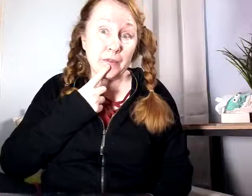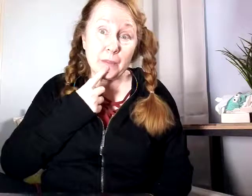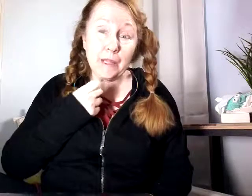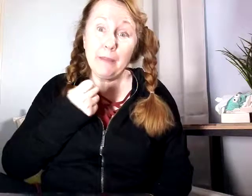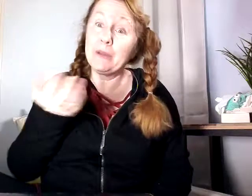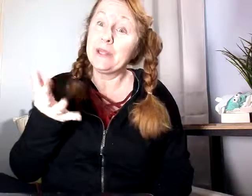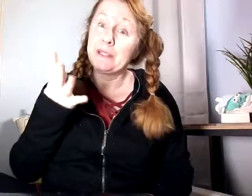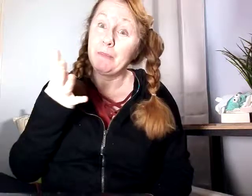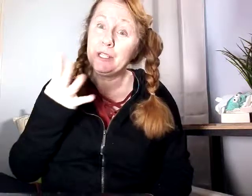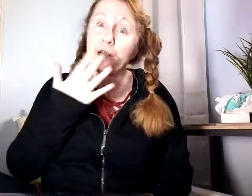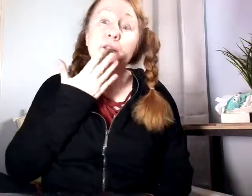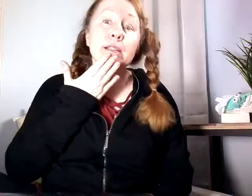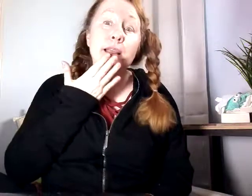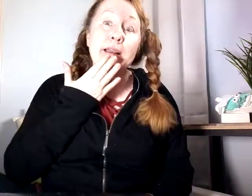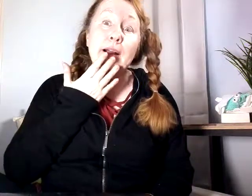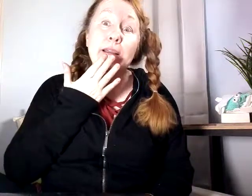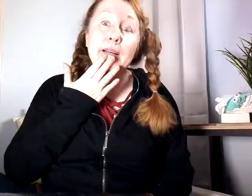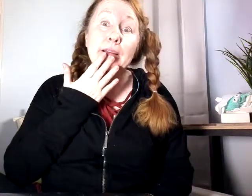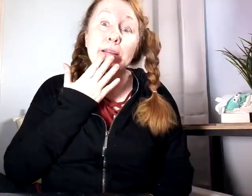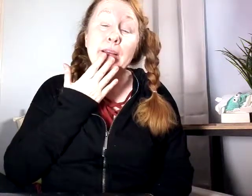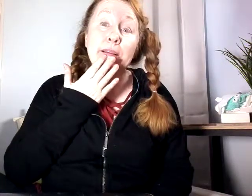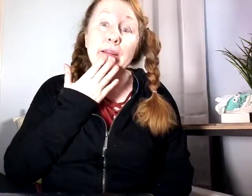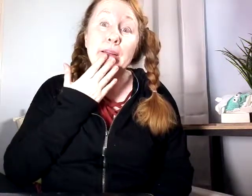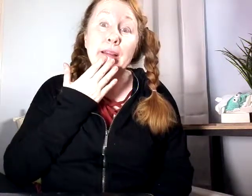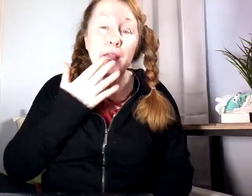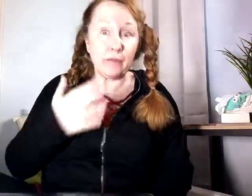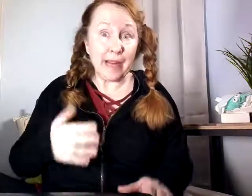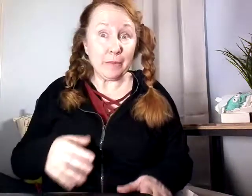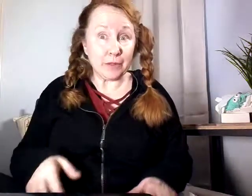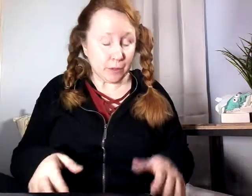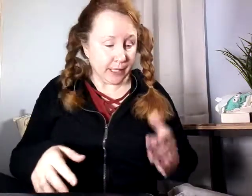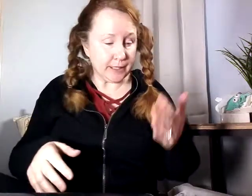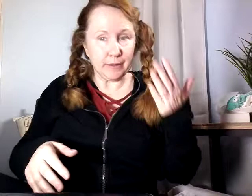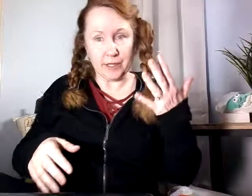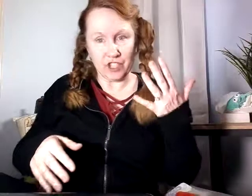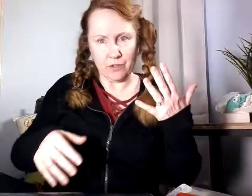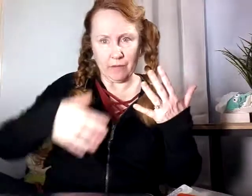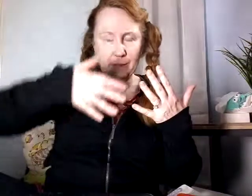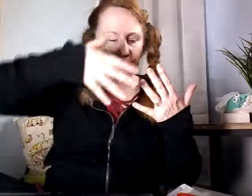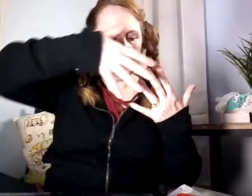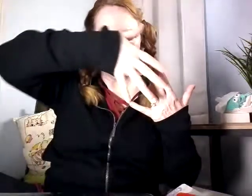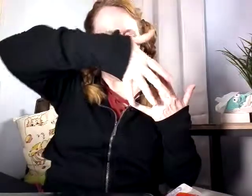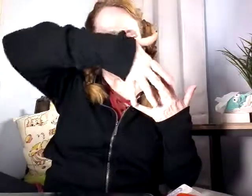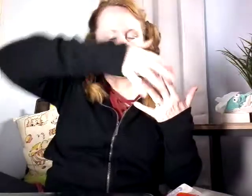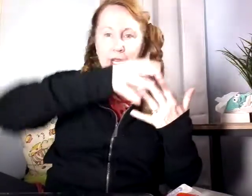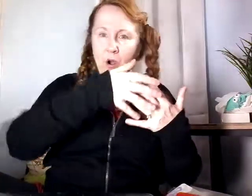from your lip, but this is a bunch of colors. Colors. And rainbow is pretty easy because it shows a rainbow. So we're bringing all